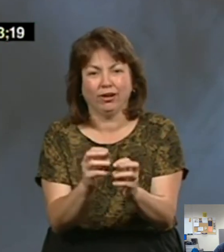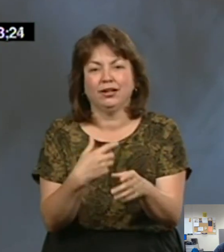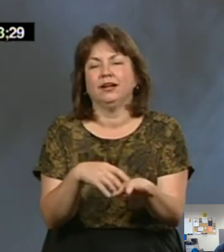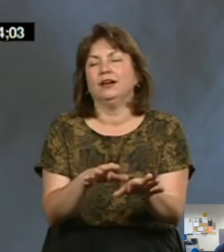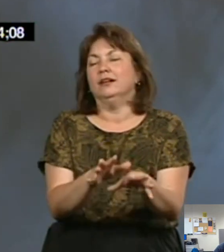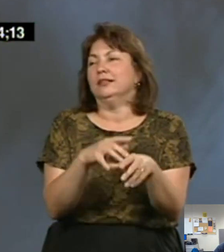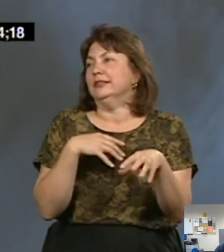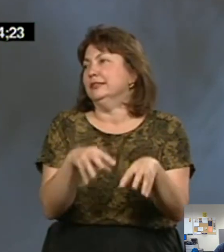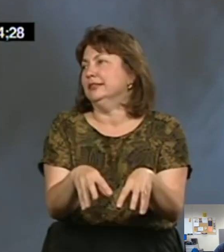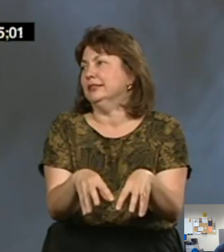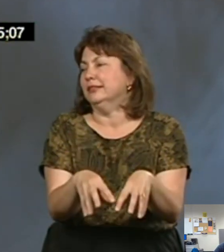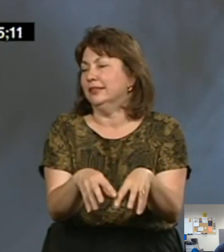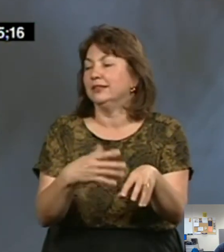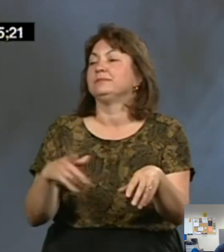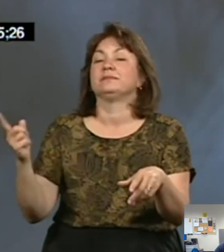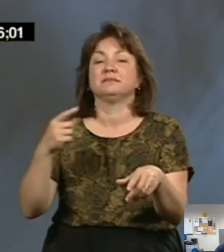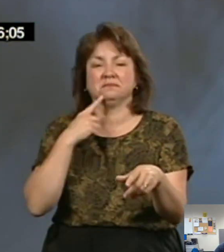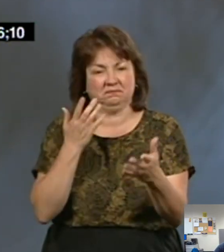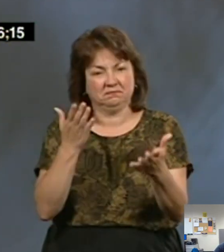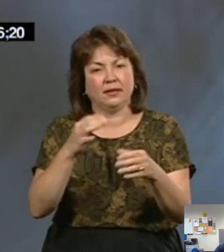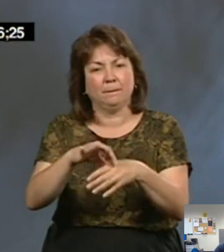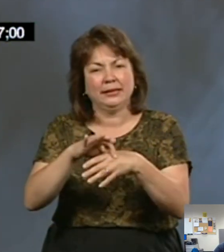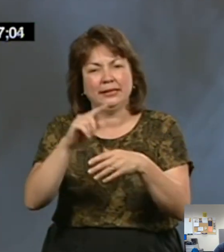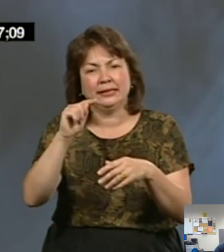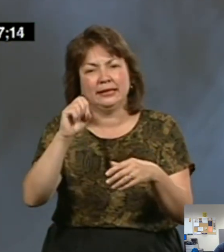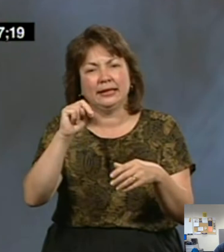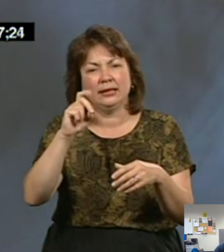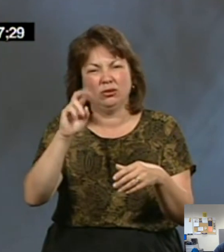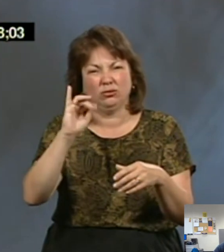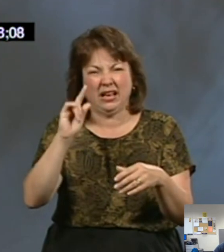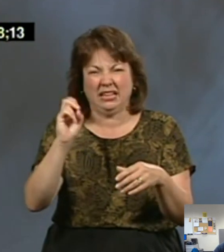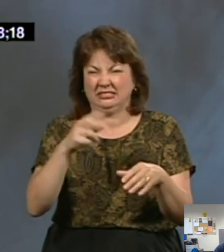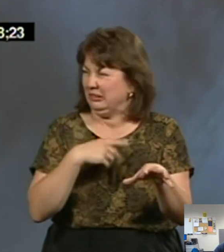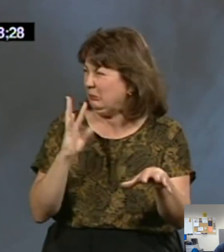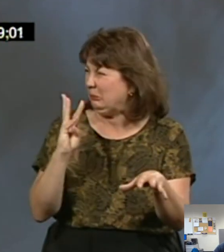and my fingers kind of looked like raisins. They were all shriveled from being in that bowl.